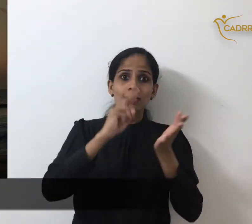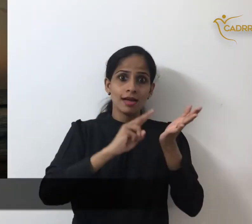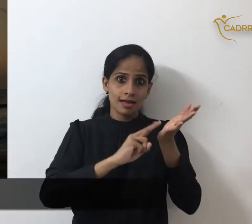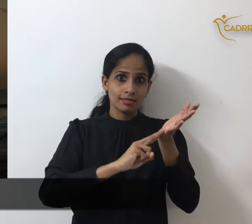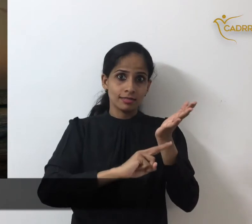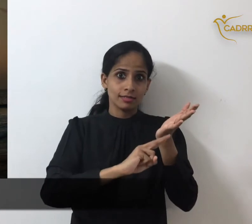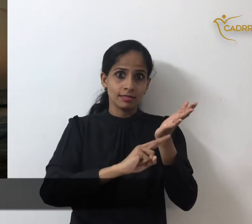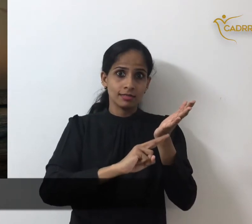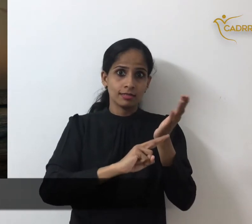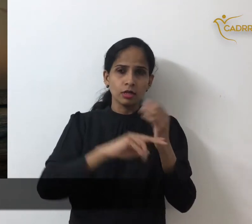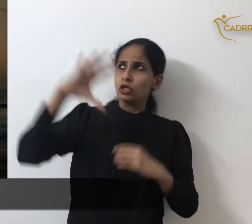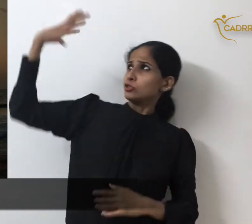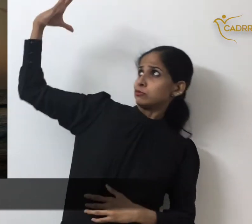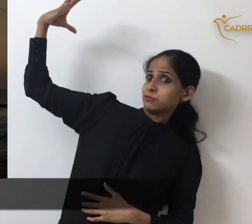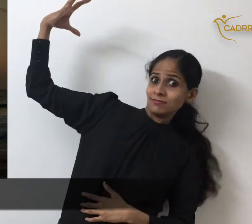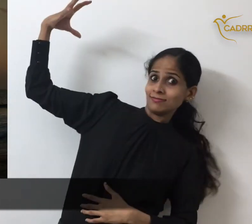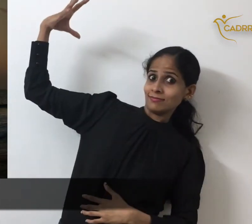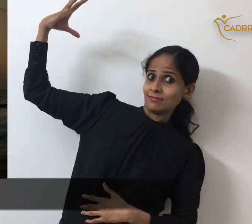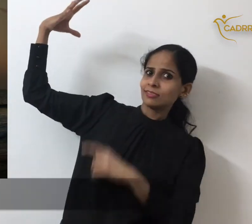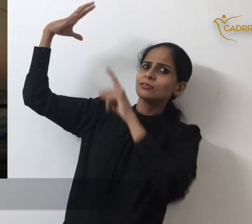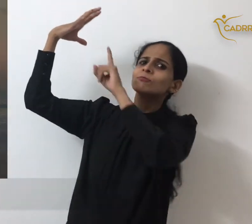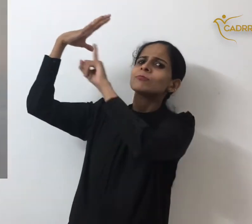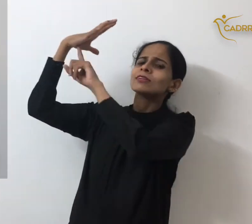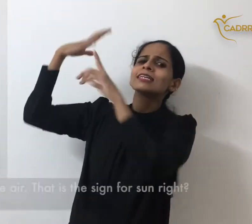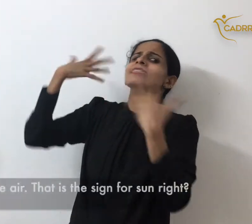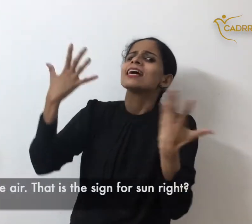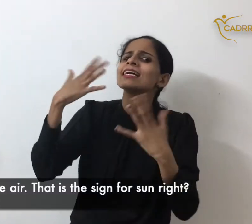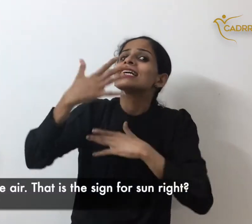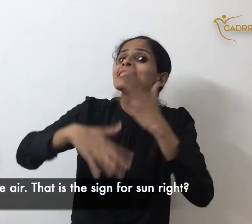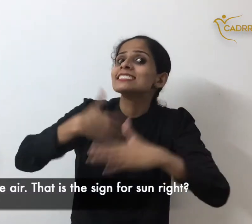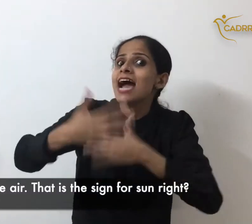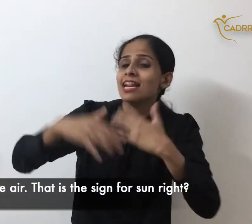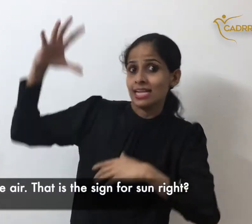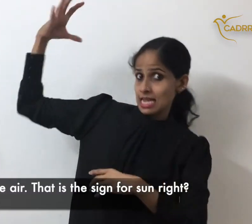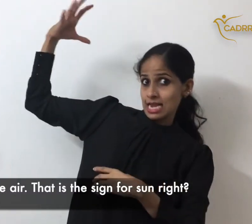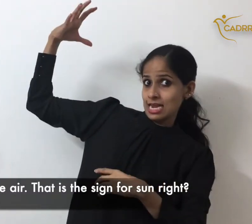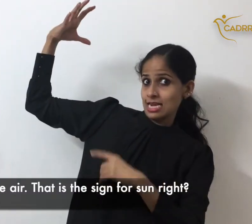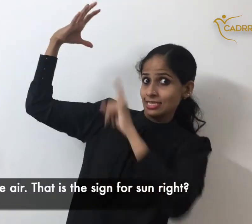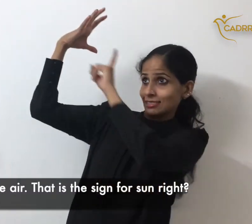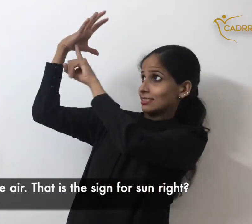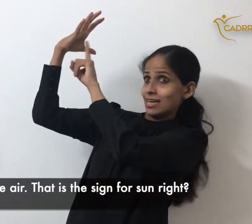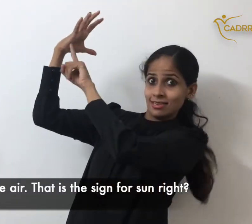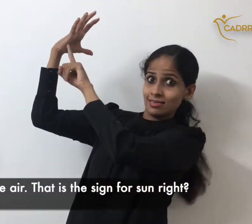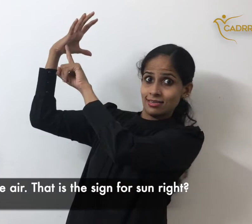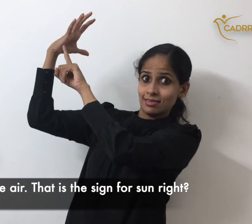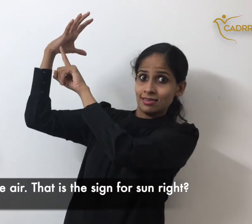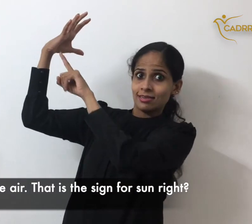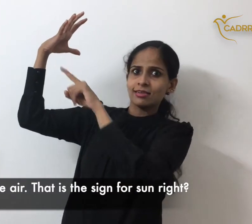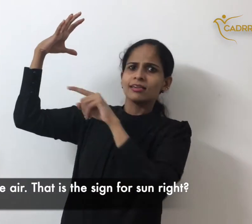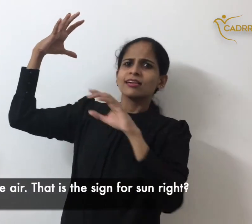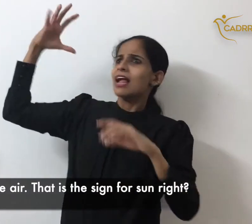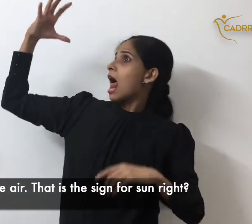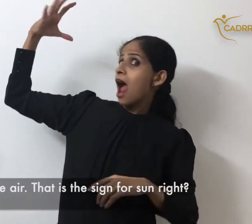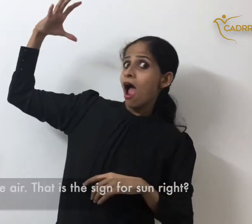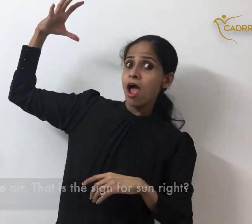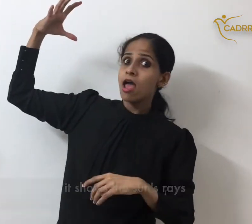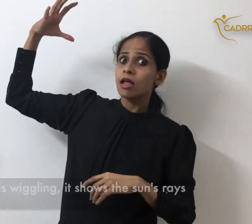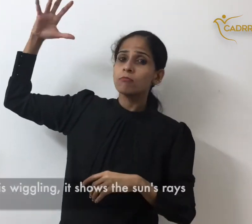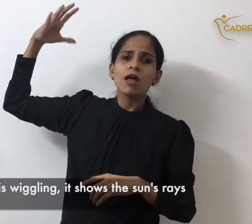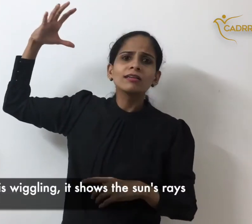S-U-N, sun. The sign is up in the air. That's the sign for the sun, right? But then